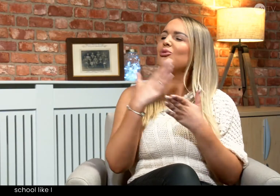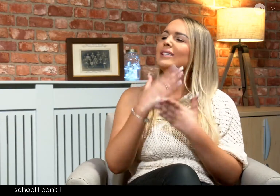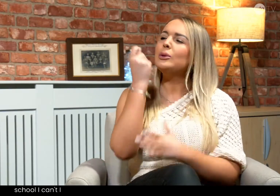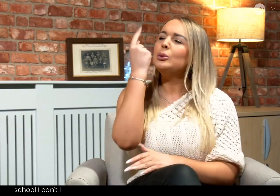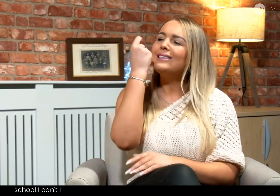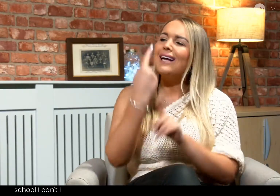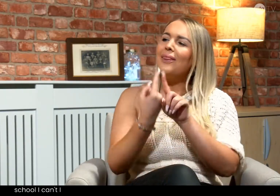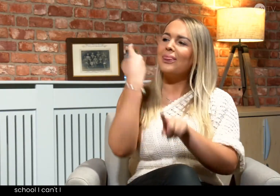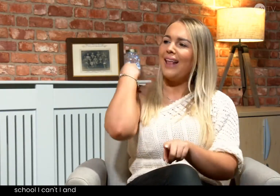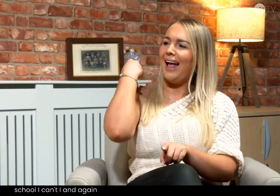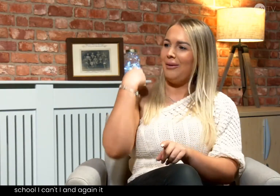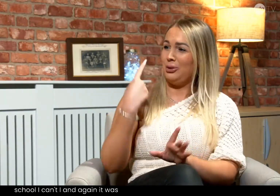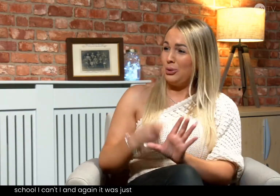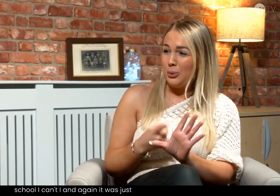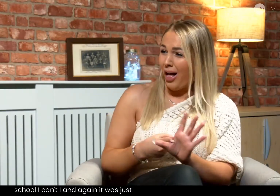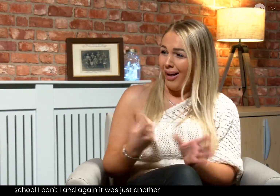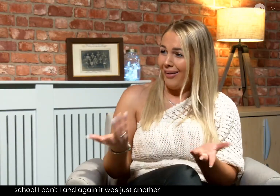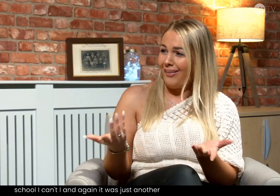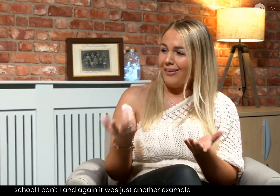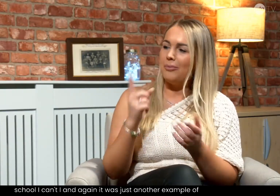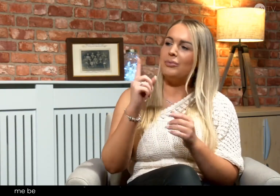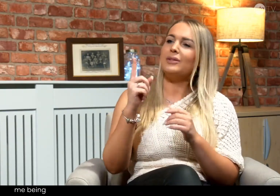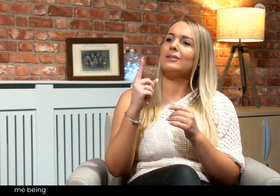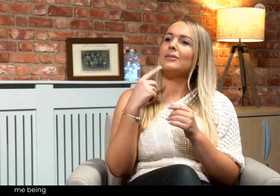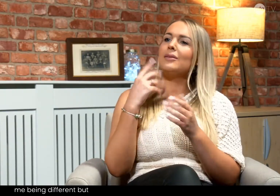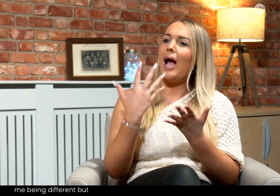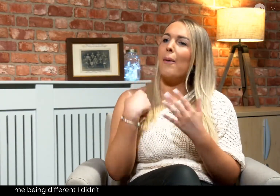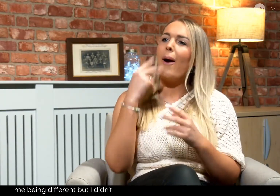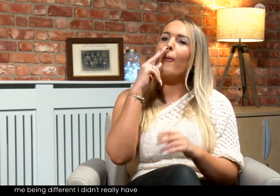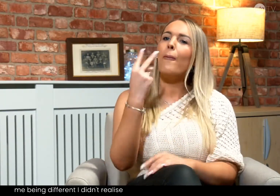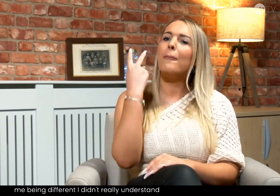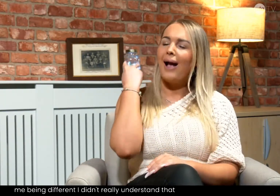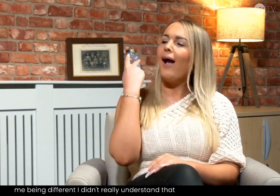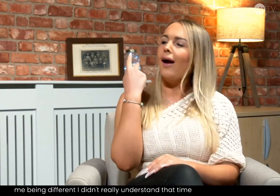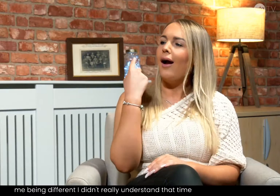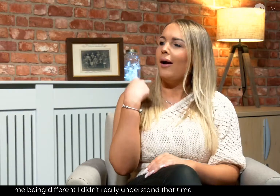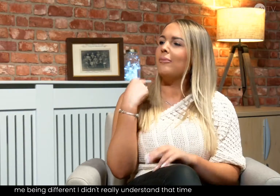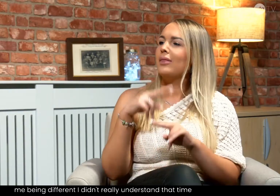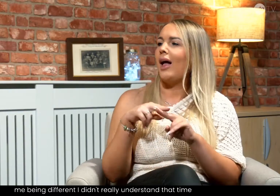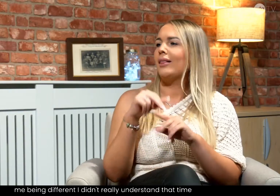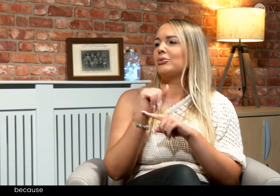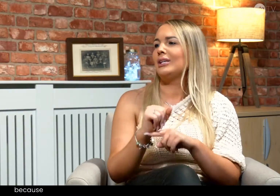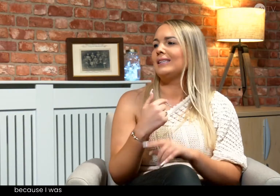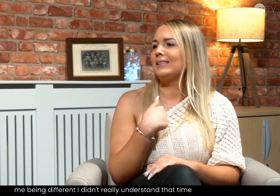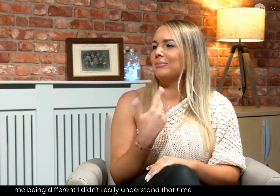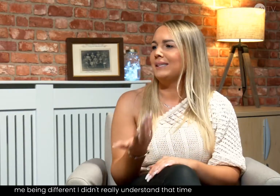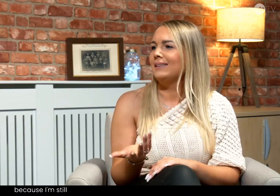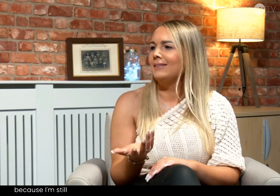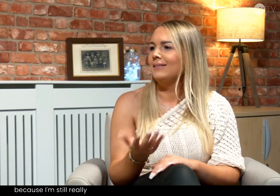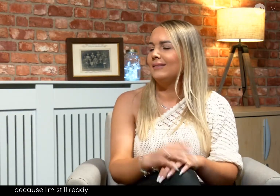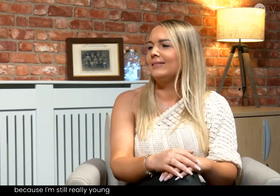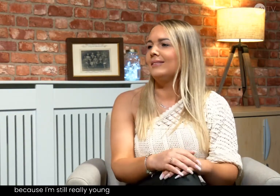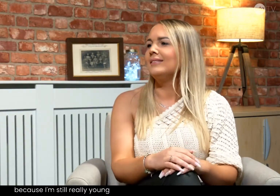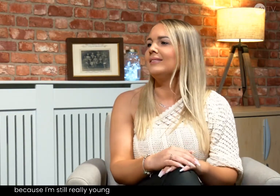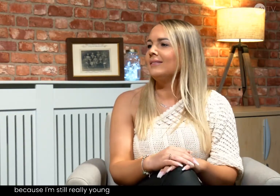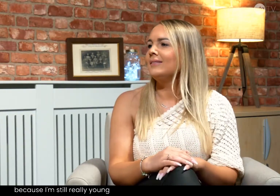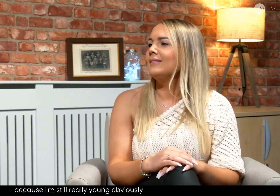just another example of me being different, but I didn't really understand at that time because I was still really young. But obviously looking back, they were just trying to protect